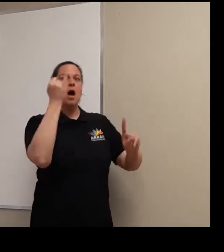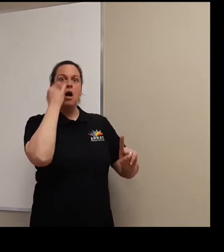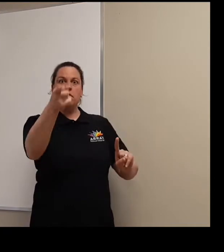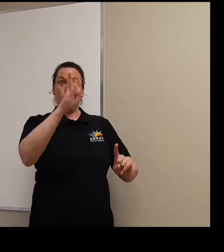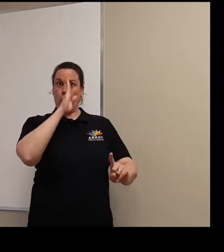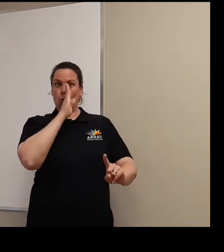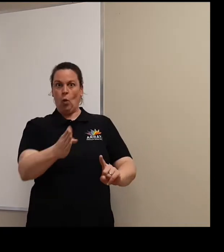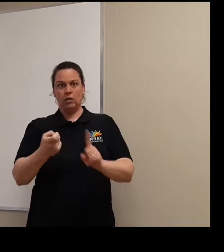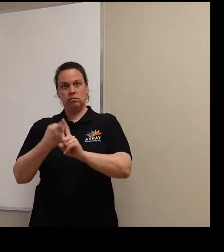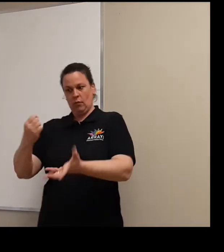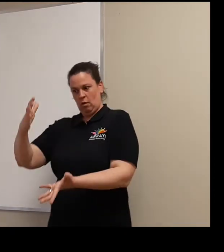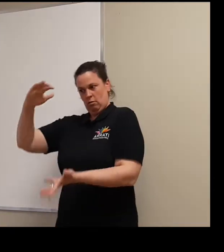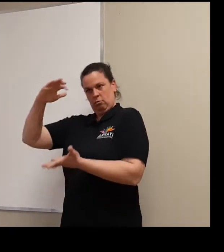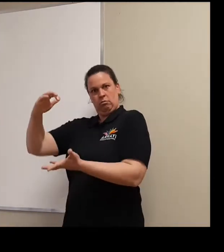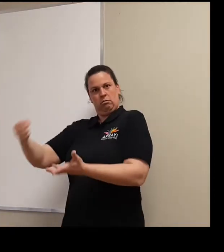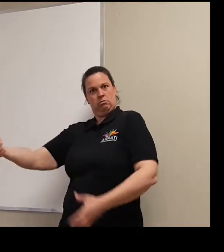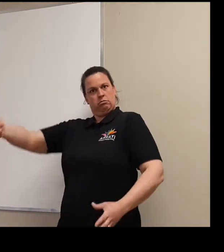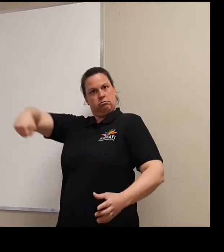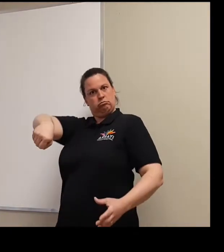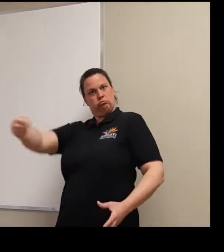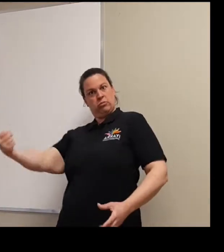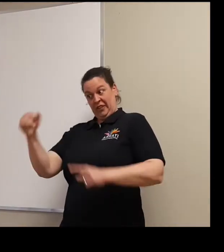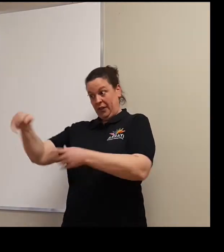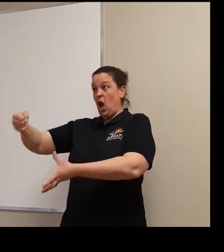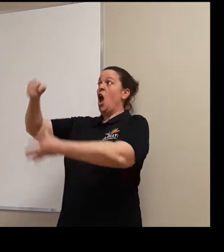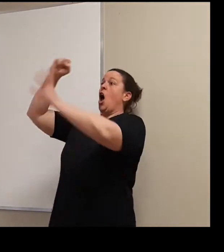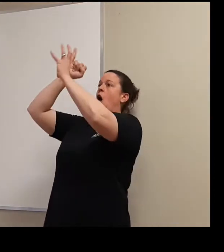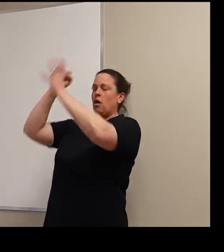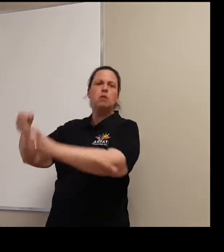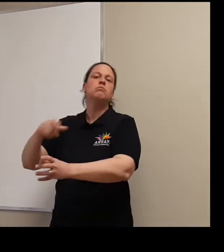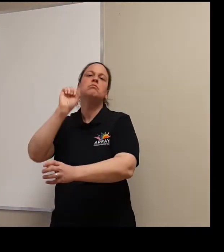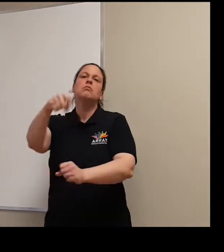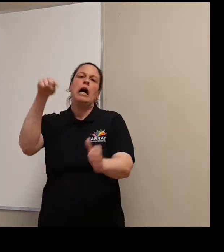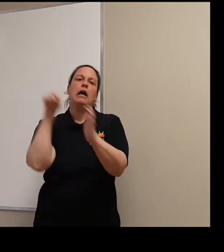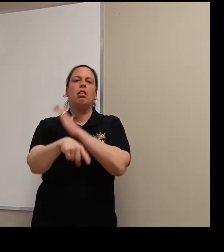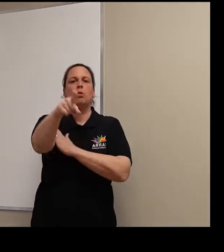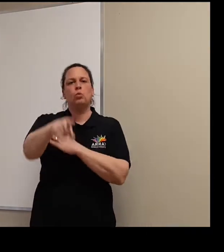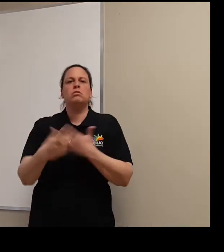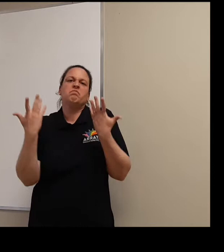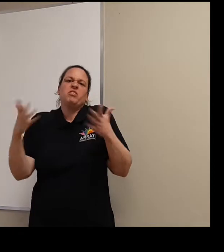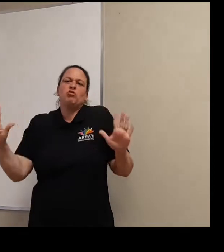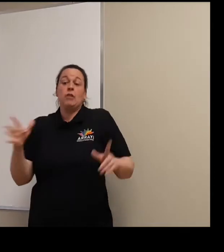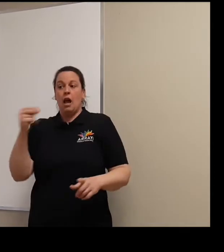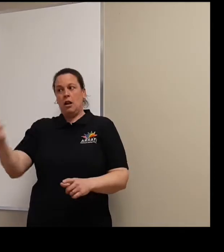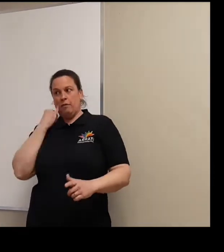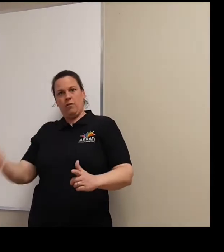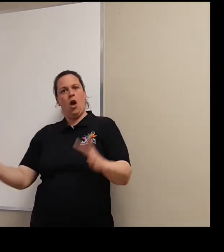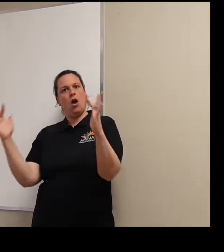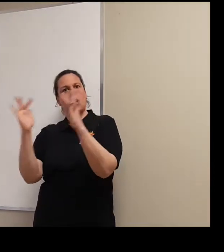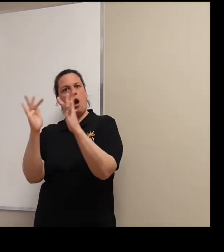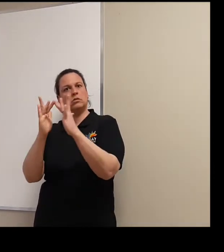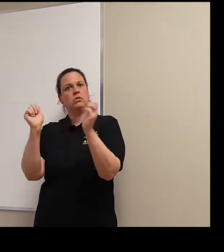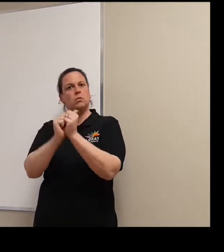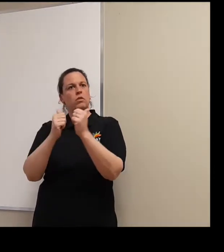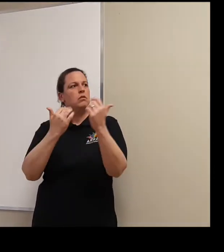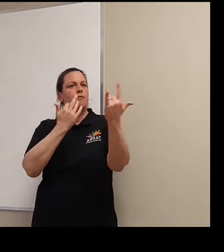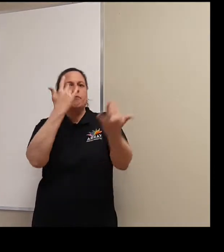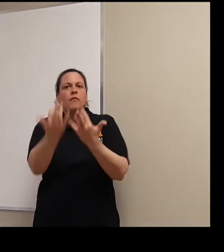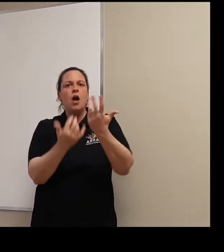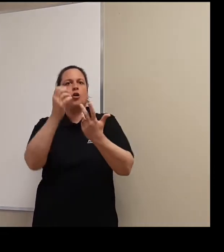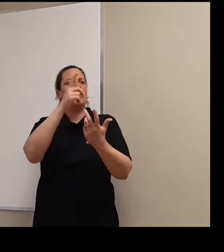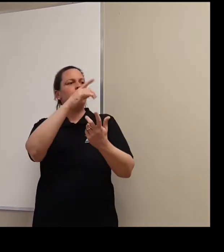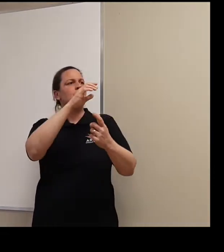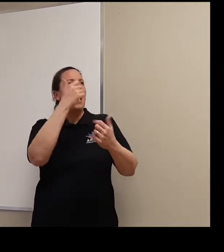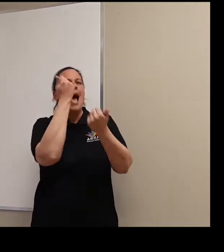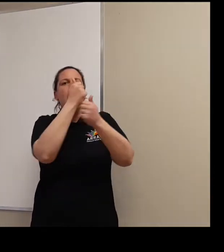It's in the water in very, very small amounts, and it's safe in these small amounts. But if you were to have a lot of it and